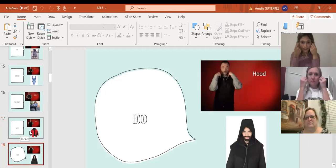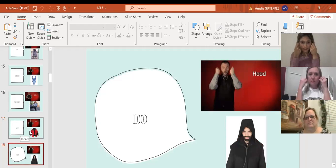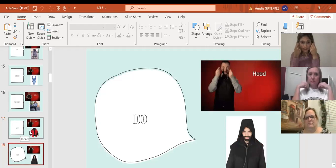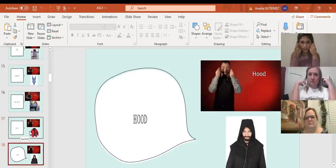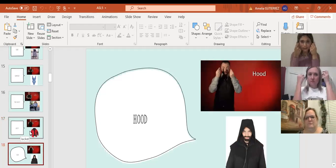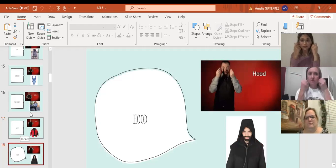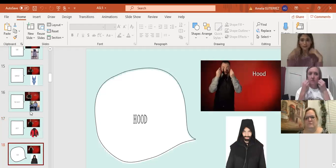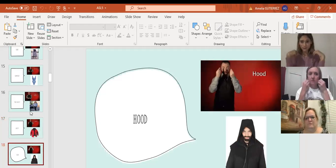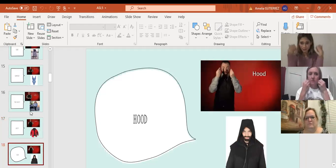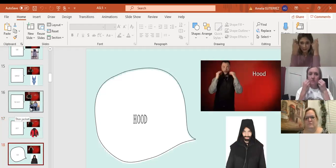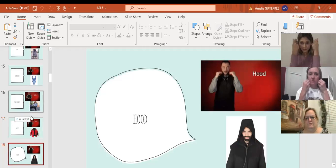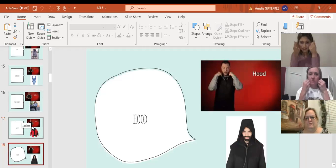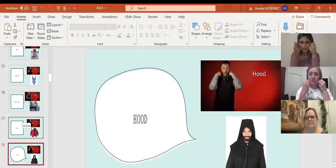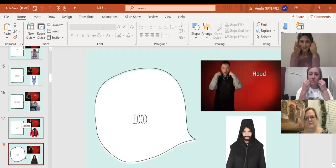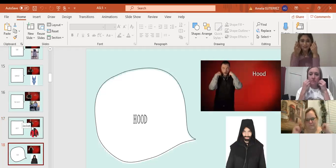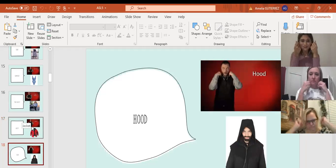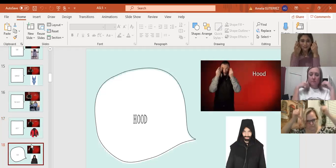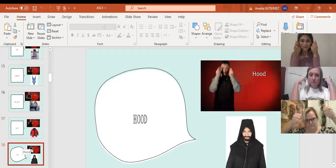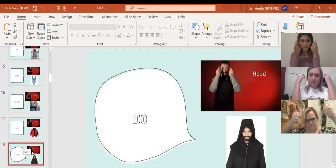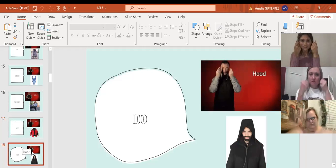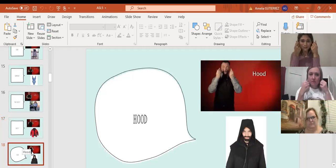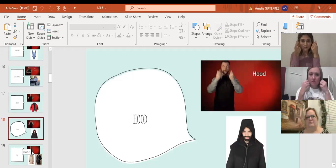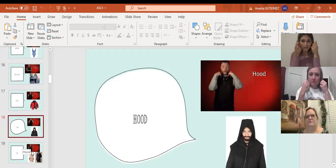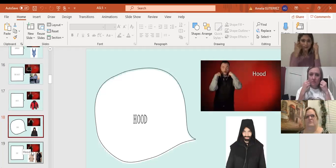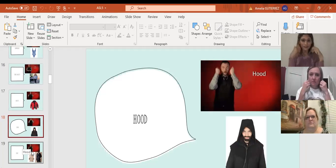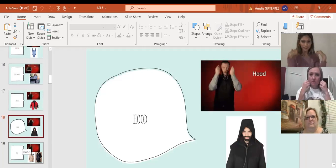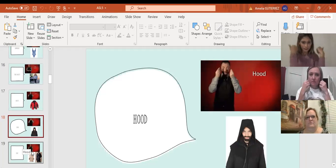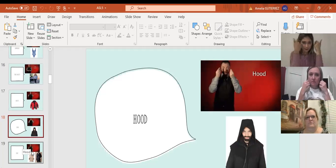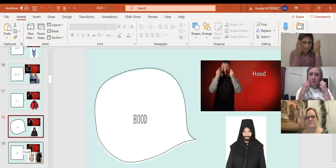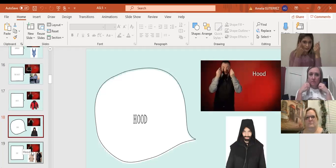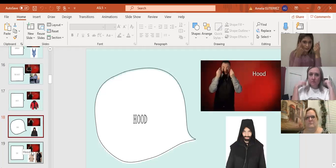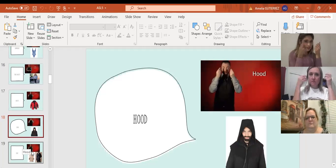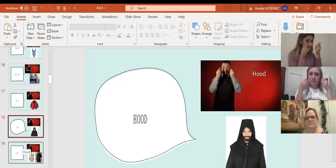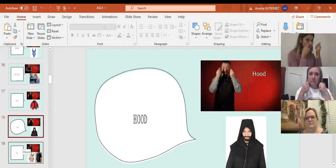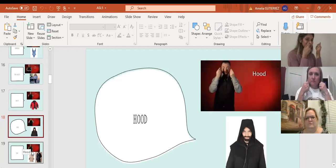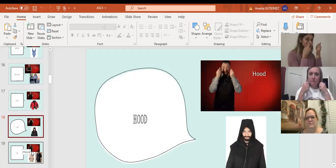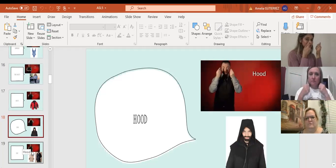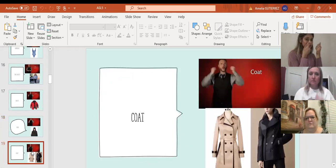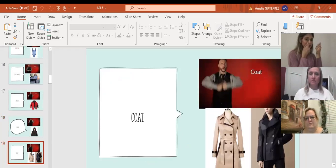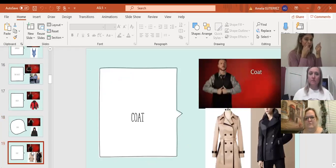Hood.